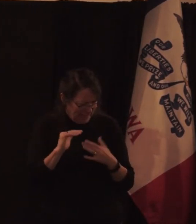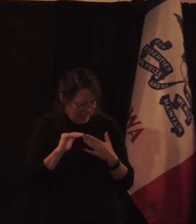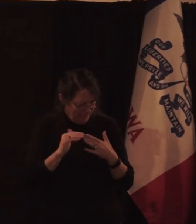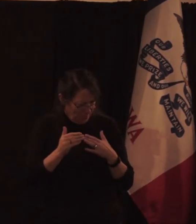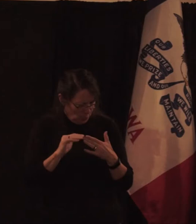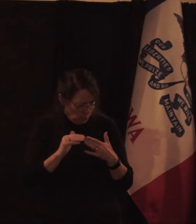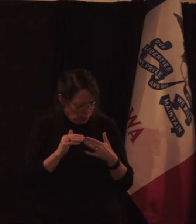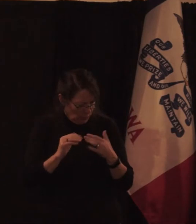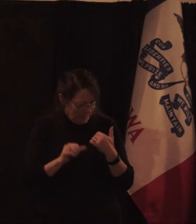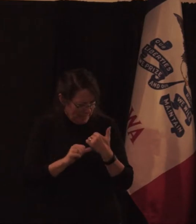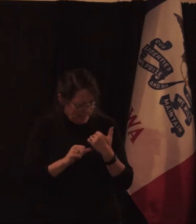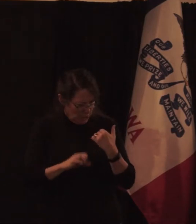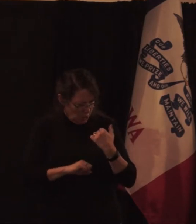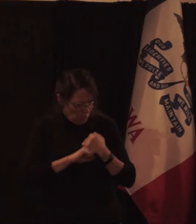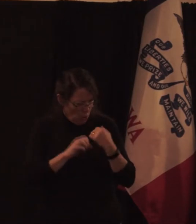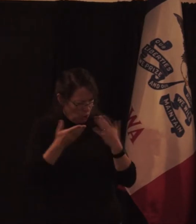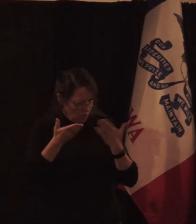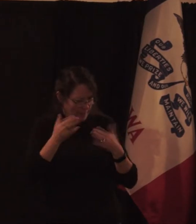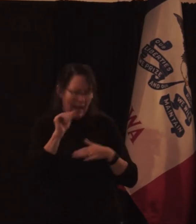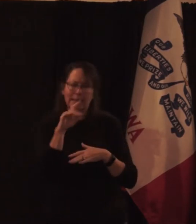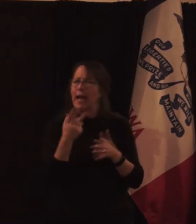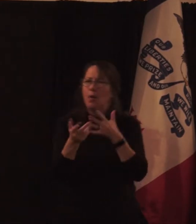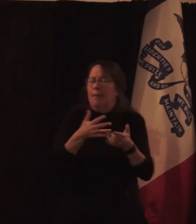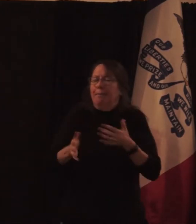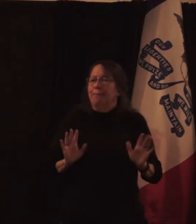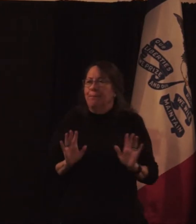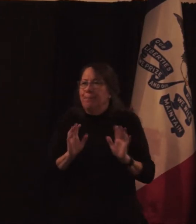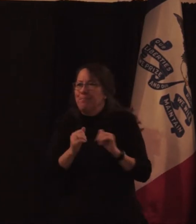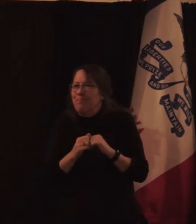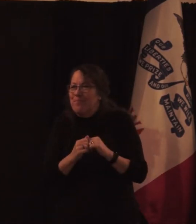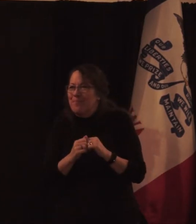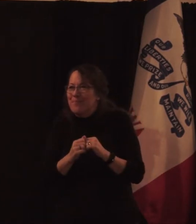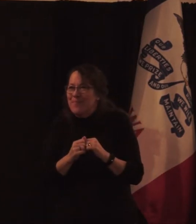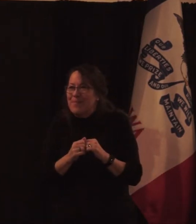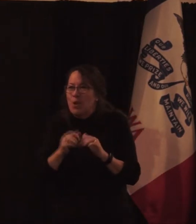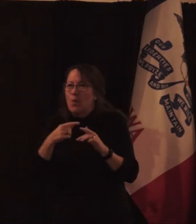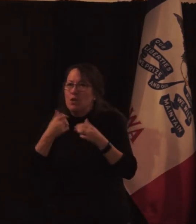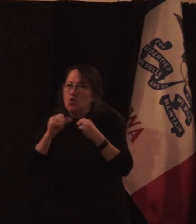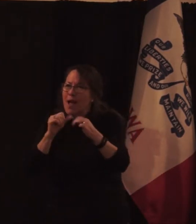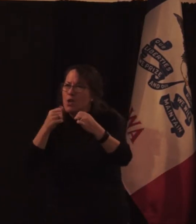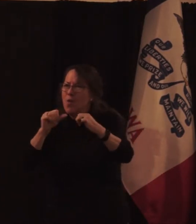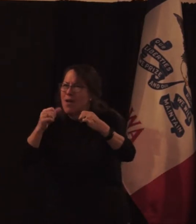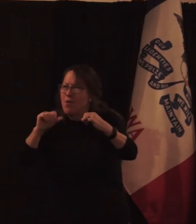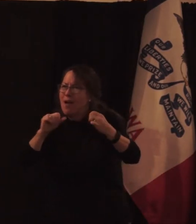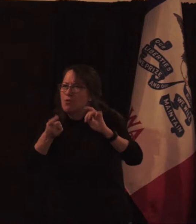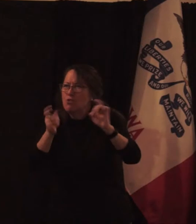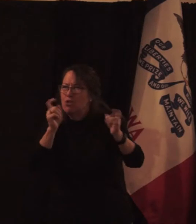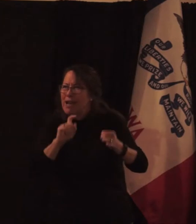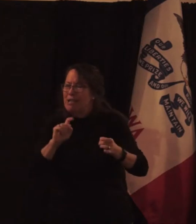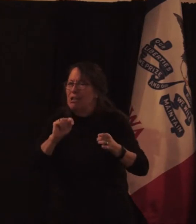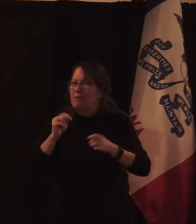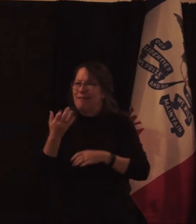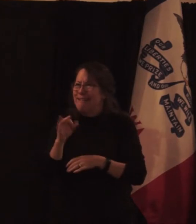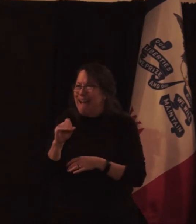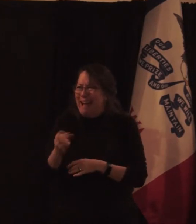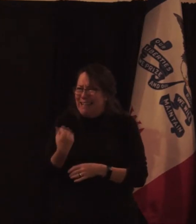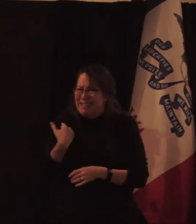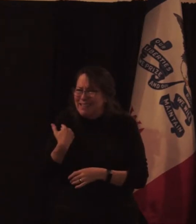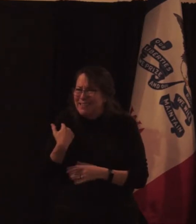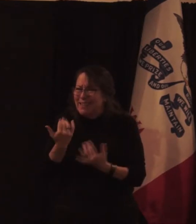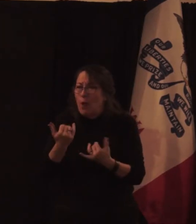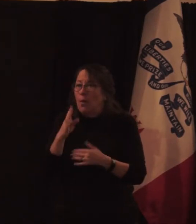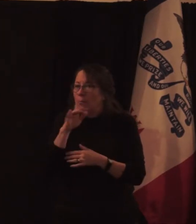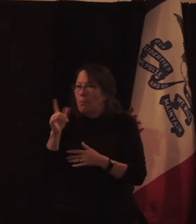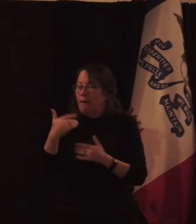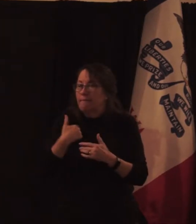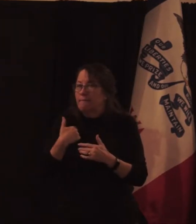Community Assistance Support and Services Act. Anyway, we kept trying year after year to get it done, and we never could get it done. And there's a bill in